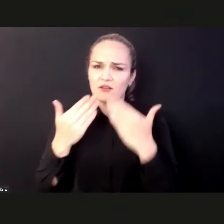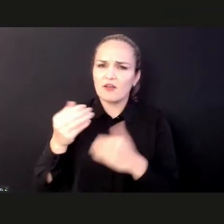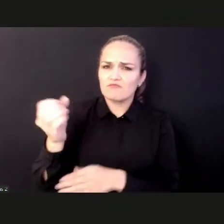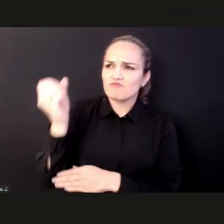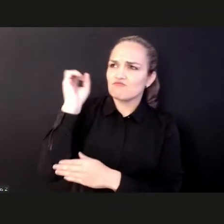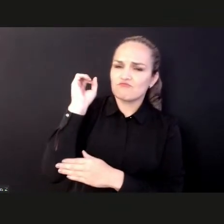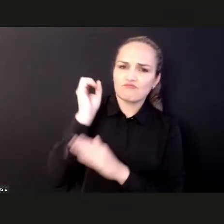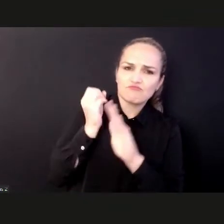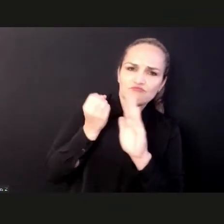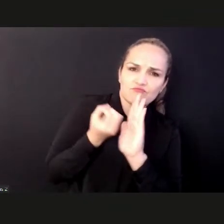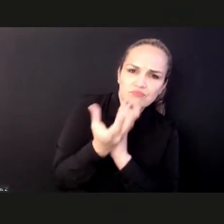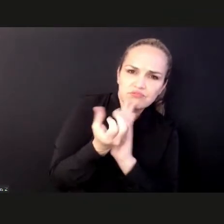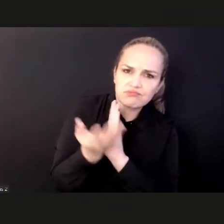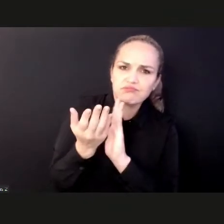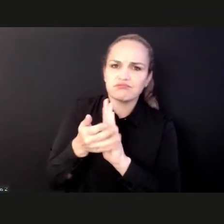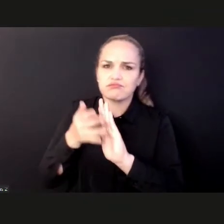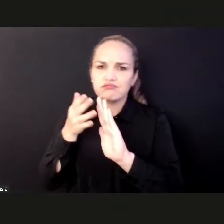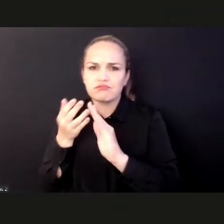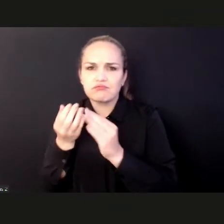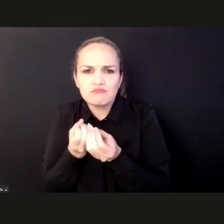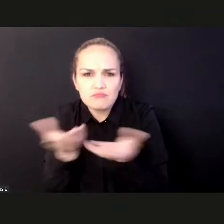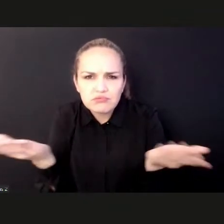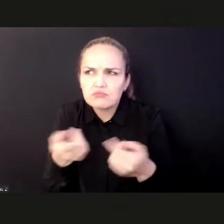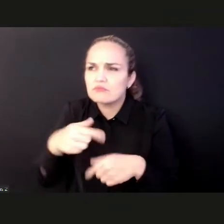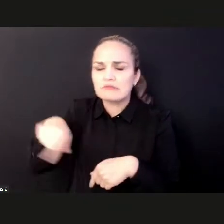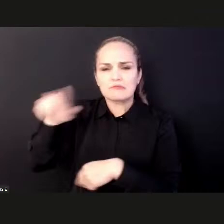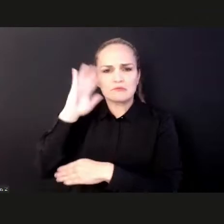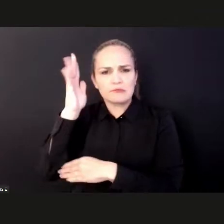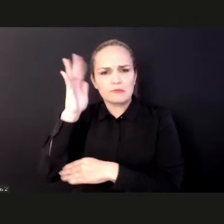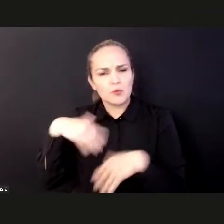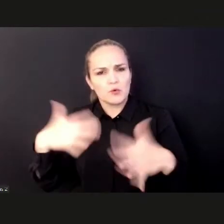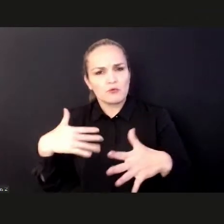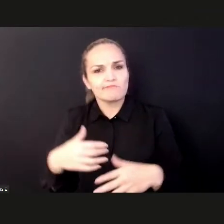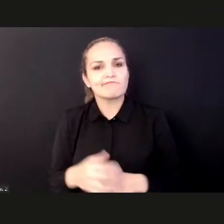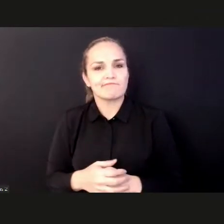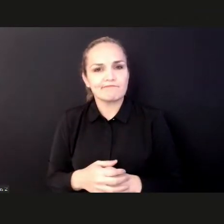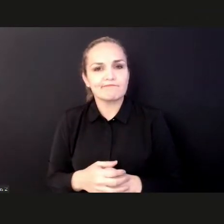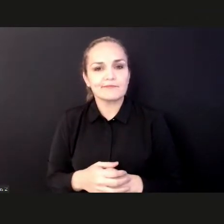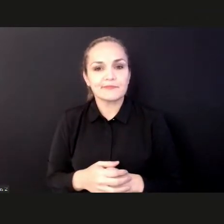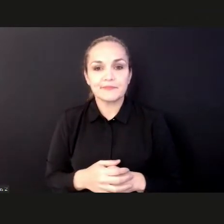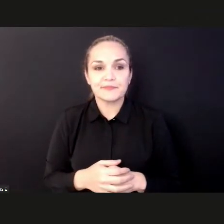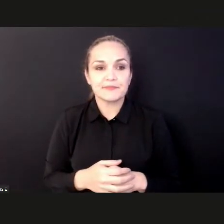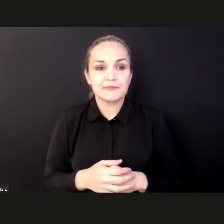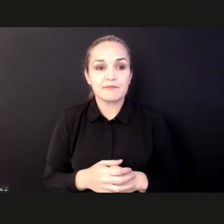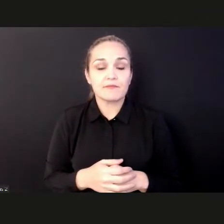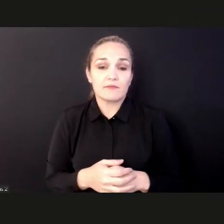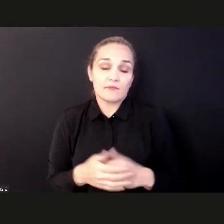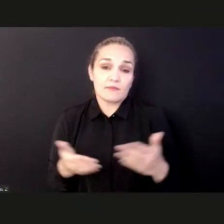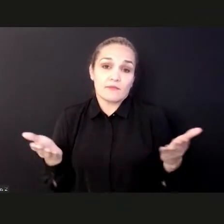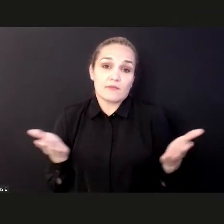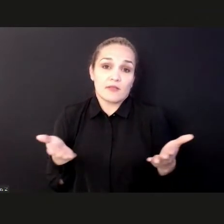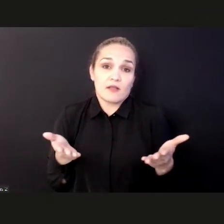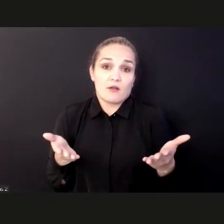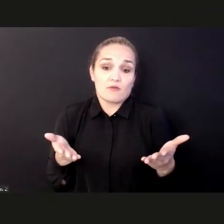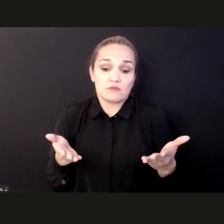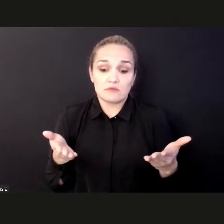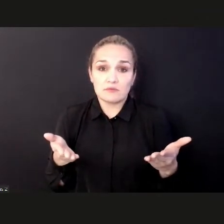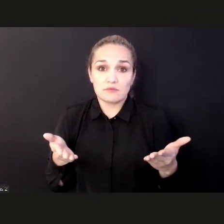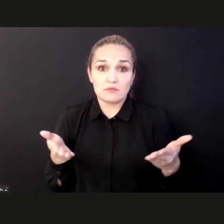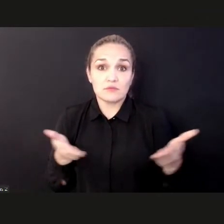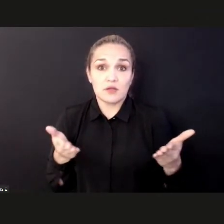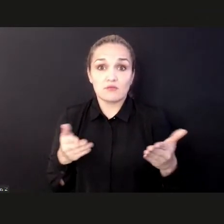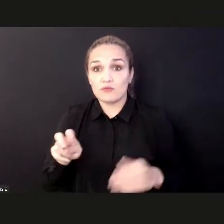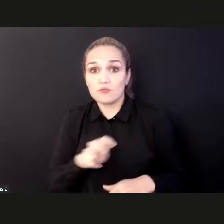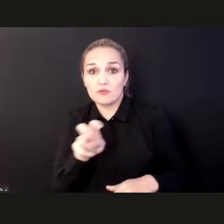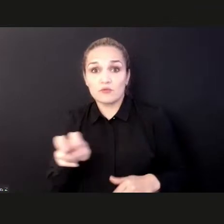very, as we notice, very depressed, the current levels of tourism, except for a few countries that have been doing